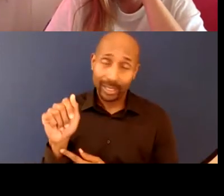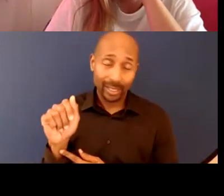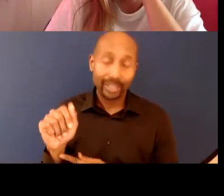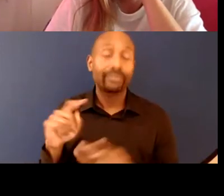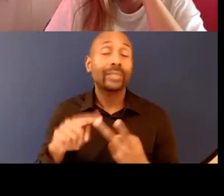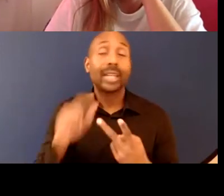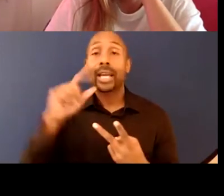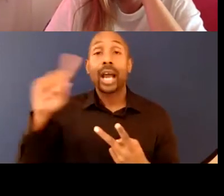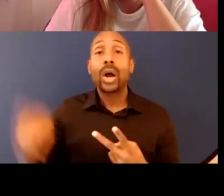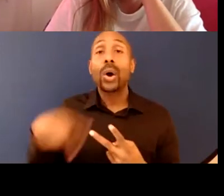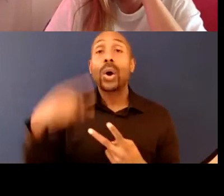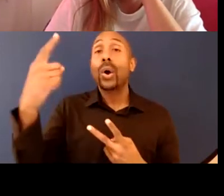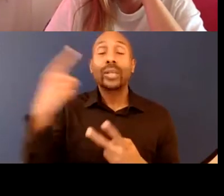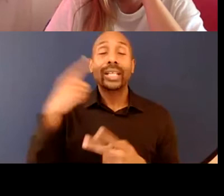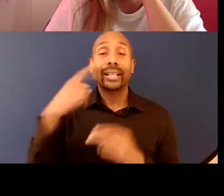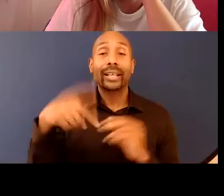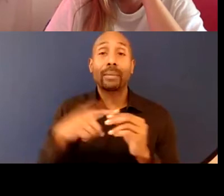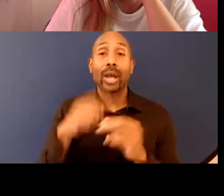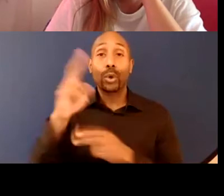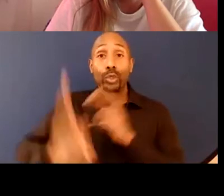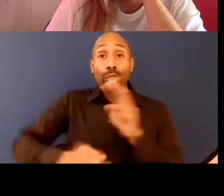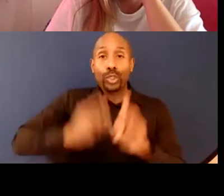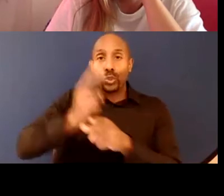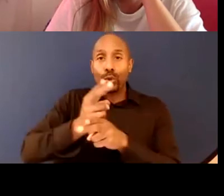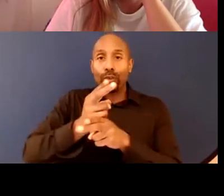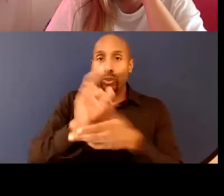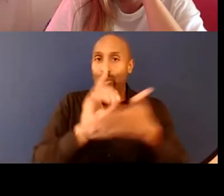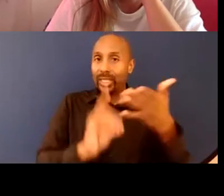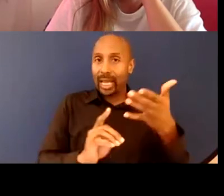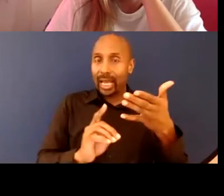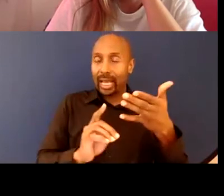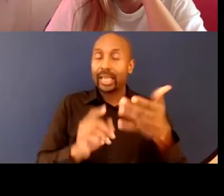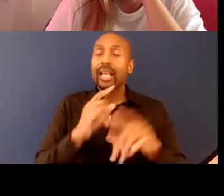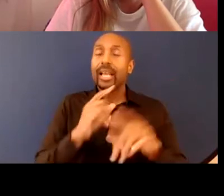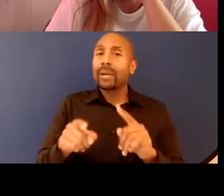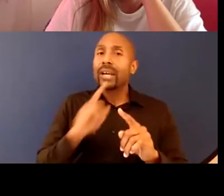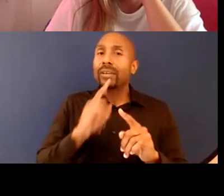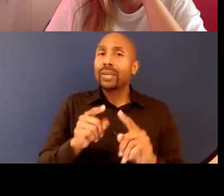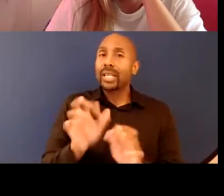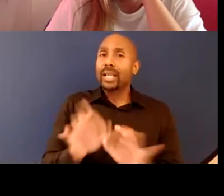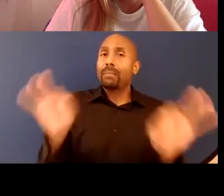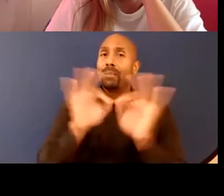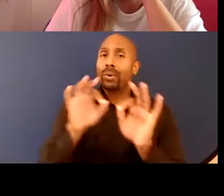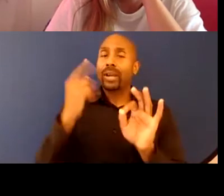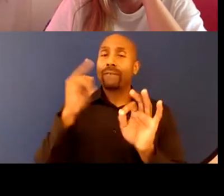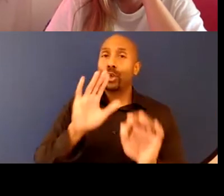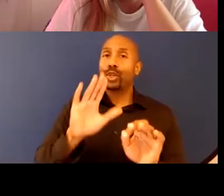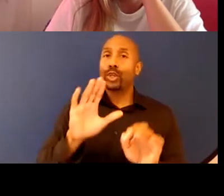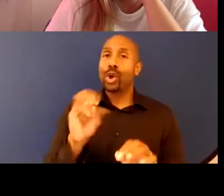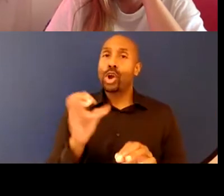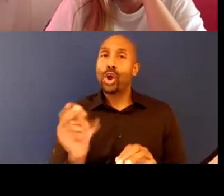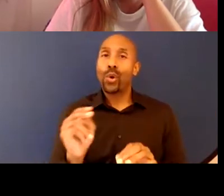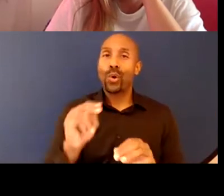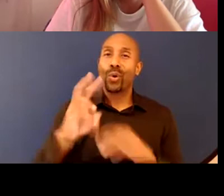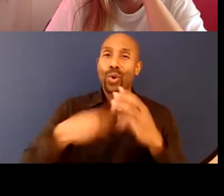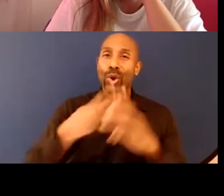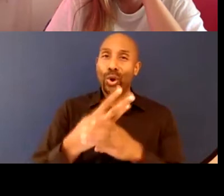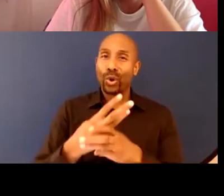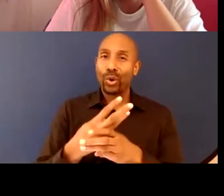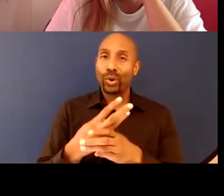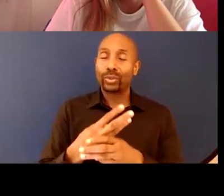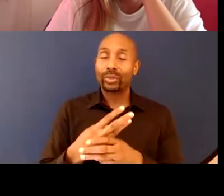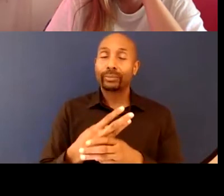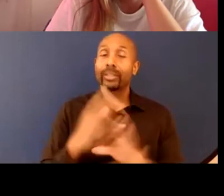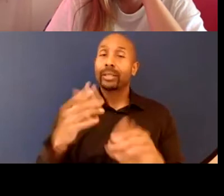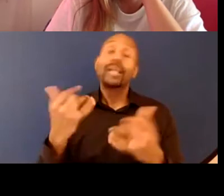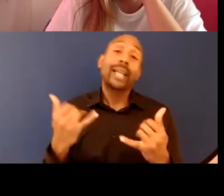speaking about universal design, but does your world, right? Or there's a popular idea right now